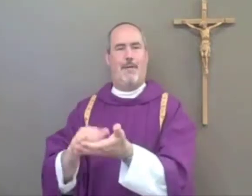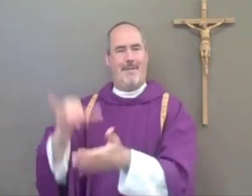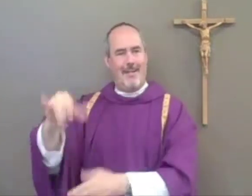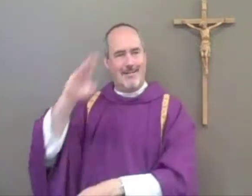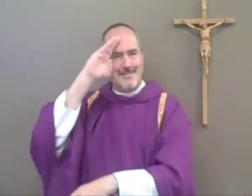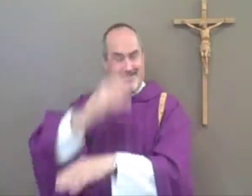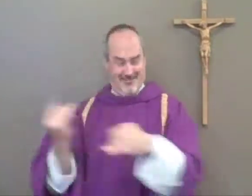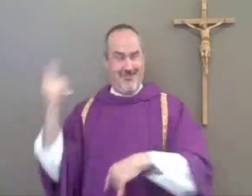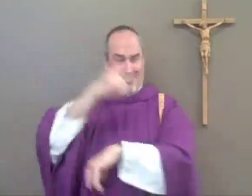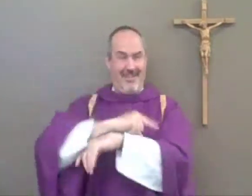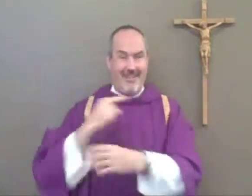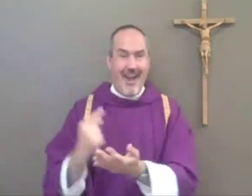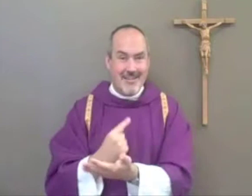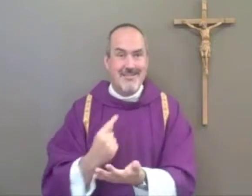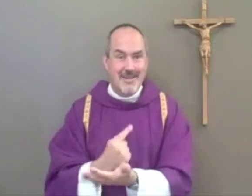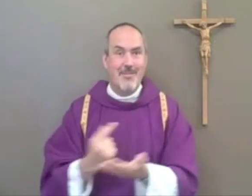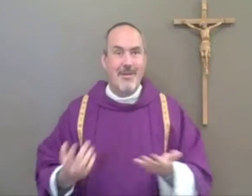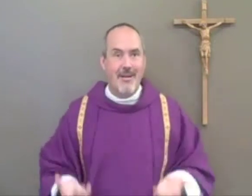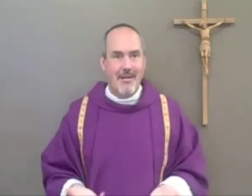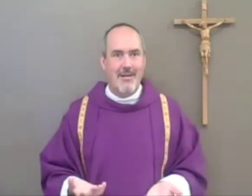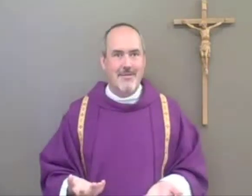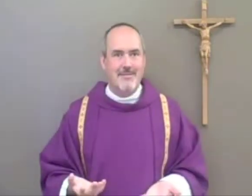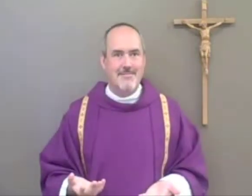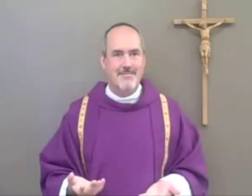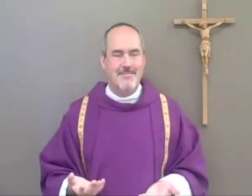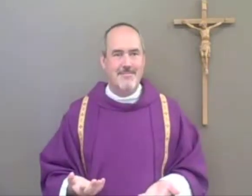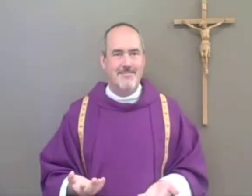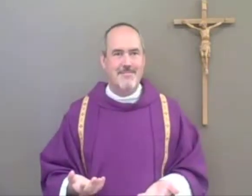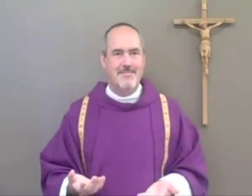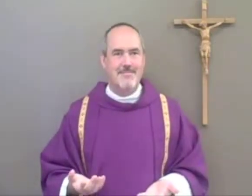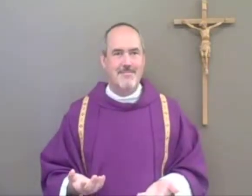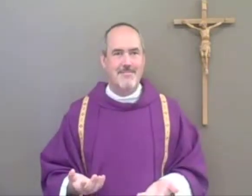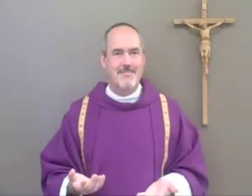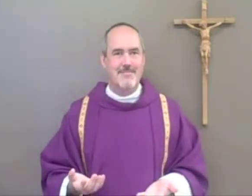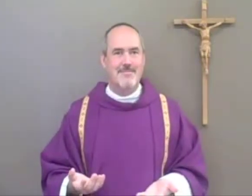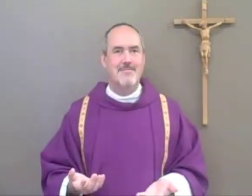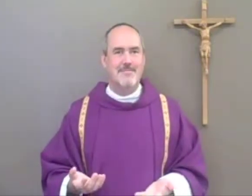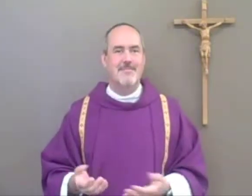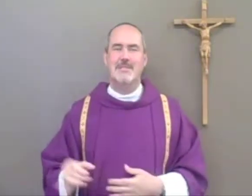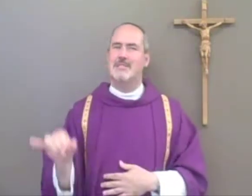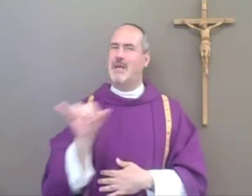today's gospel that ran to his son and forgave him right away and welcomed him.